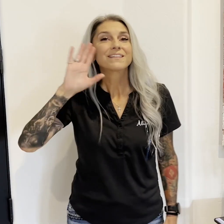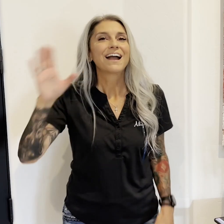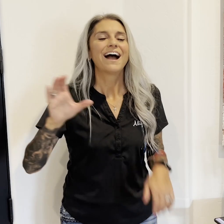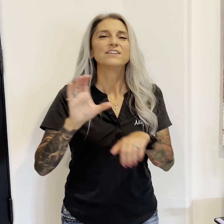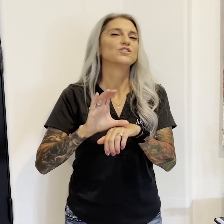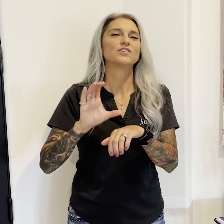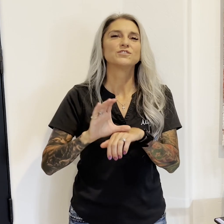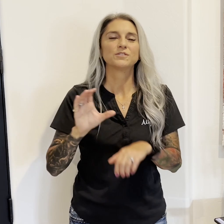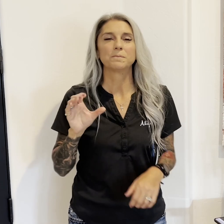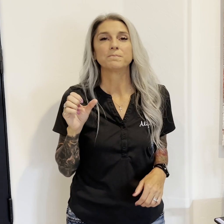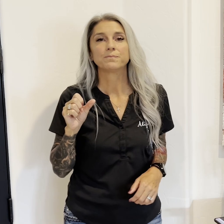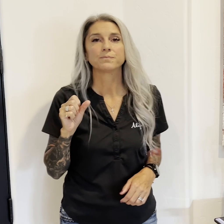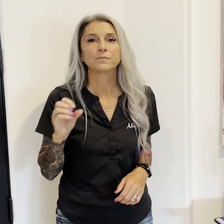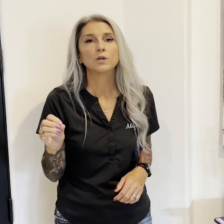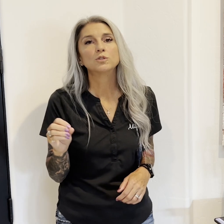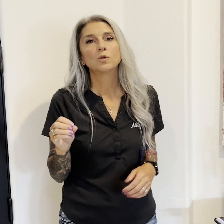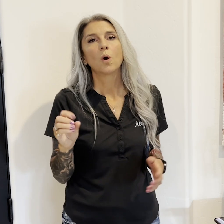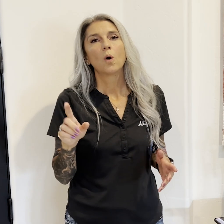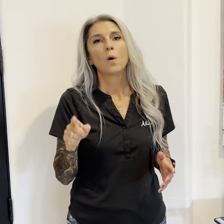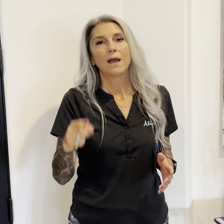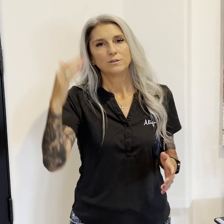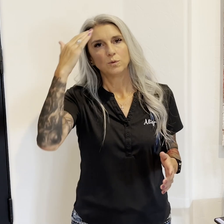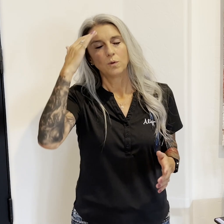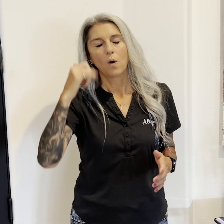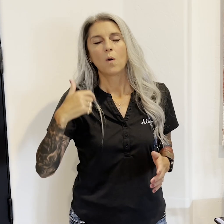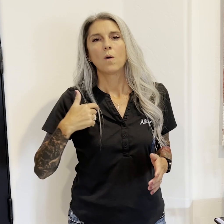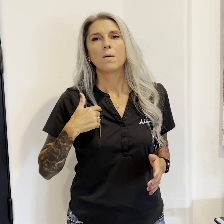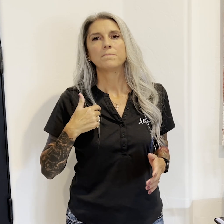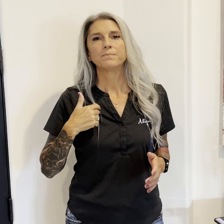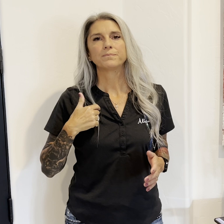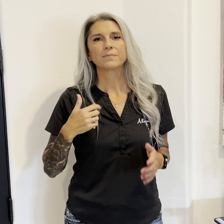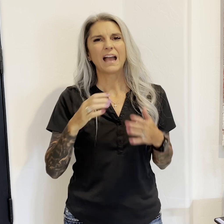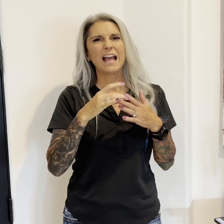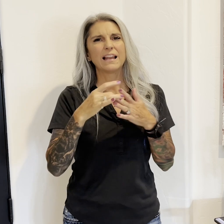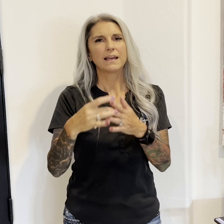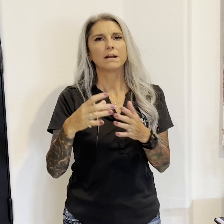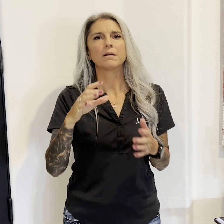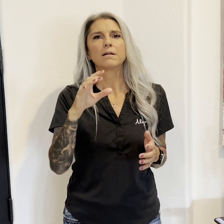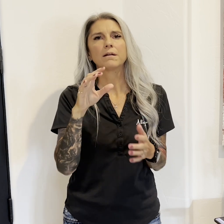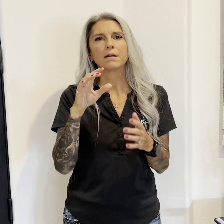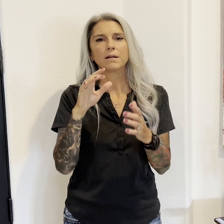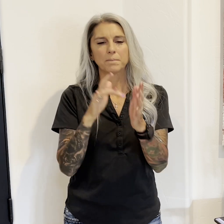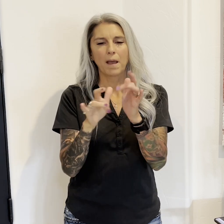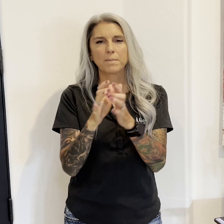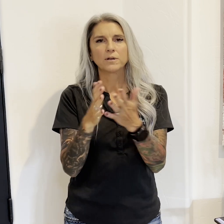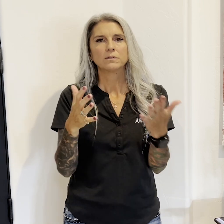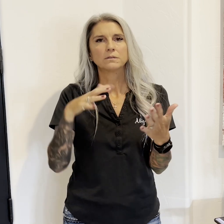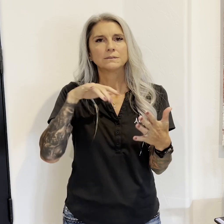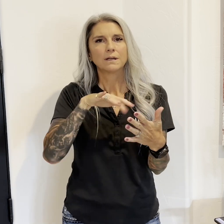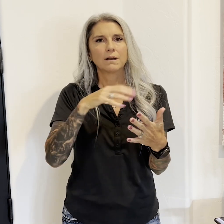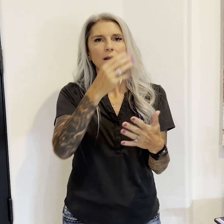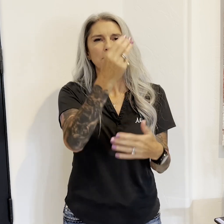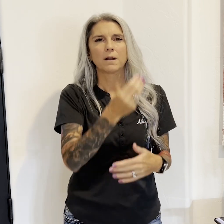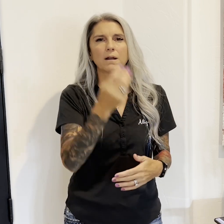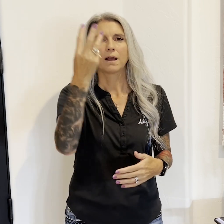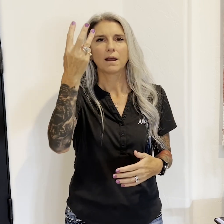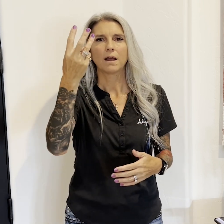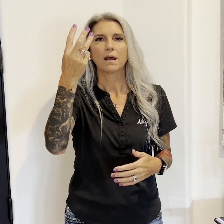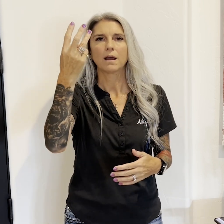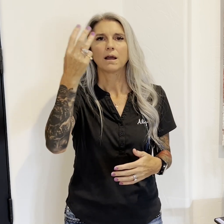Well, hey, church. So, as you all know, I lead a Zoom Bible studies on Monday and Wednesday.